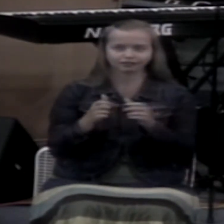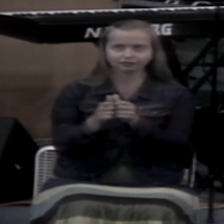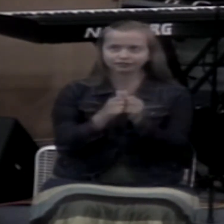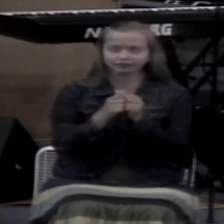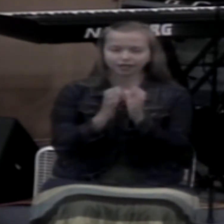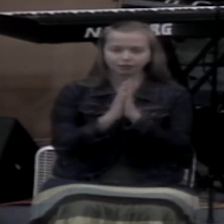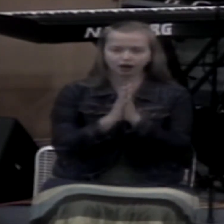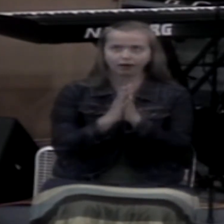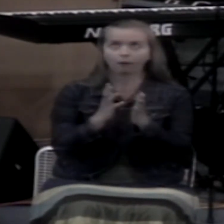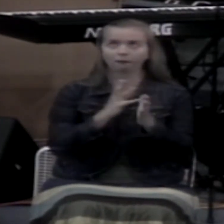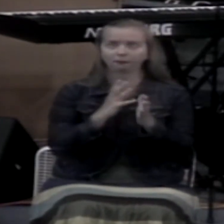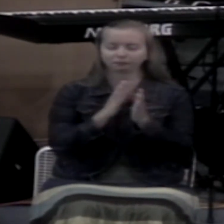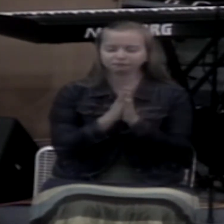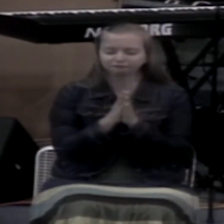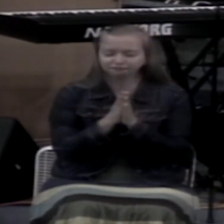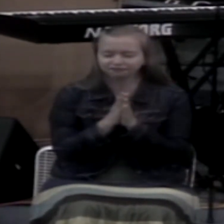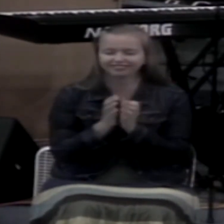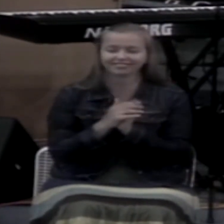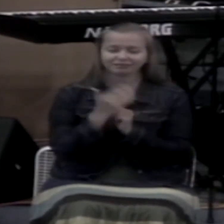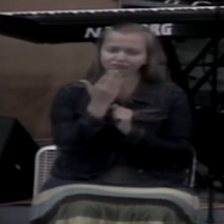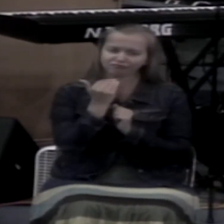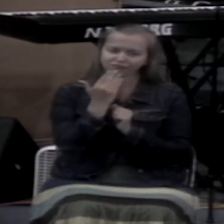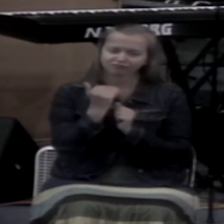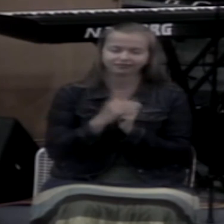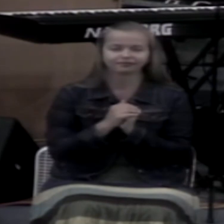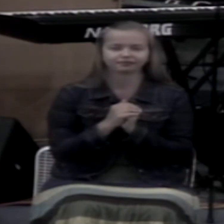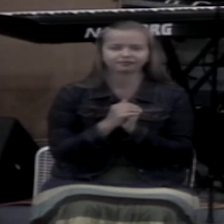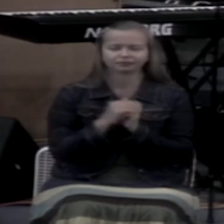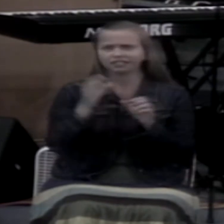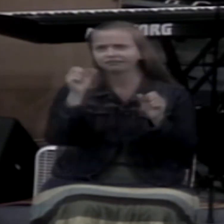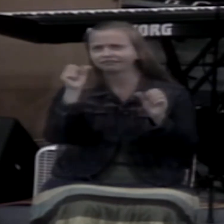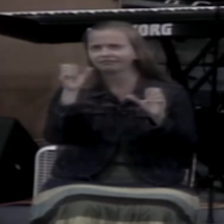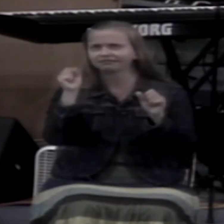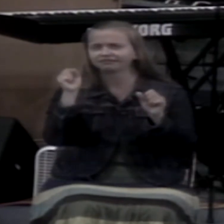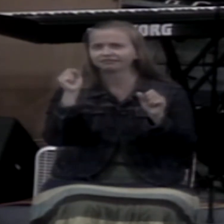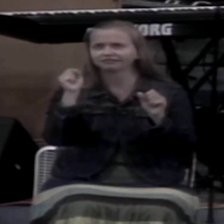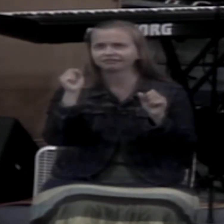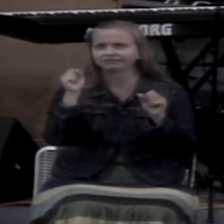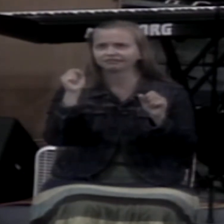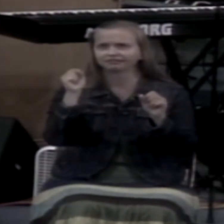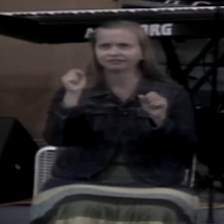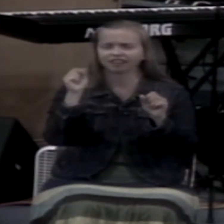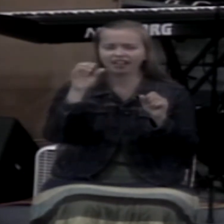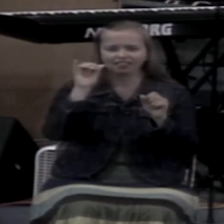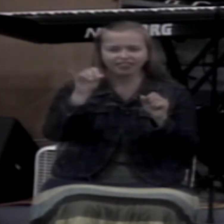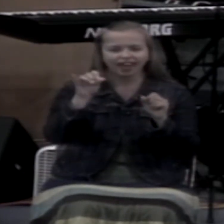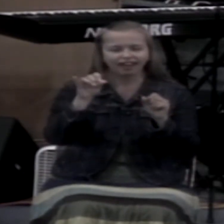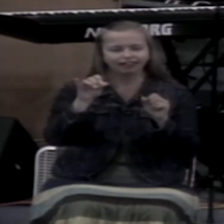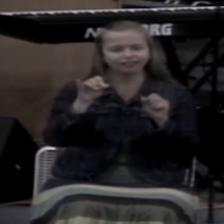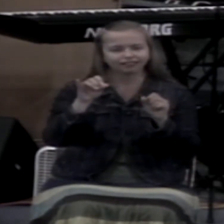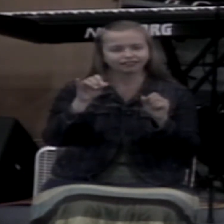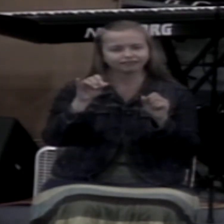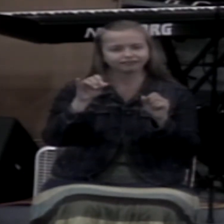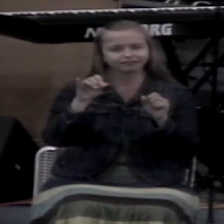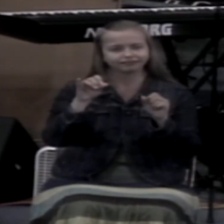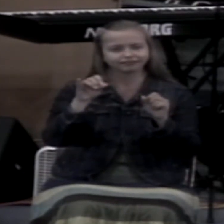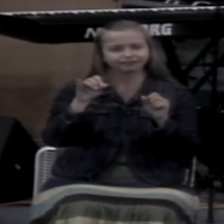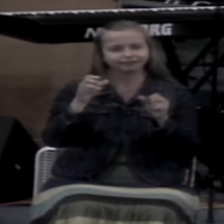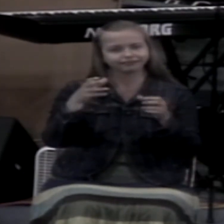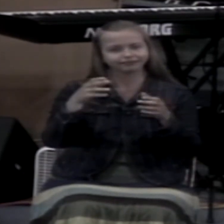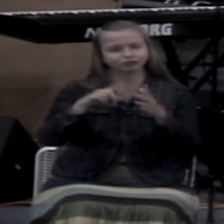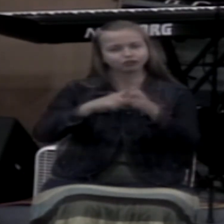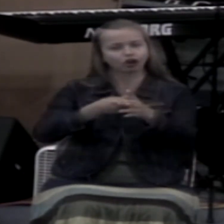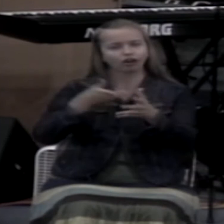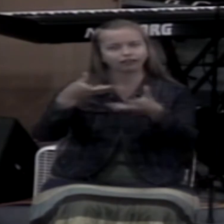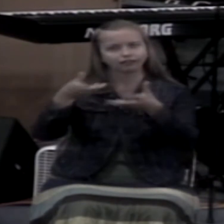I was amazed how much this really opened the door. We were in having a pastor staff meeting in one of their